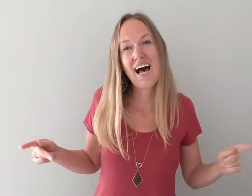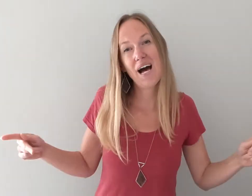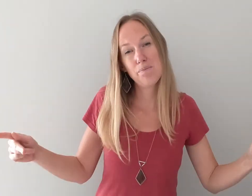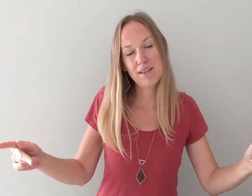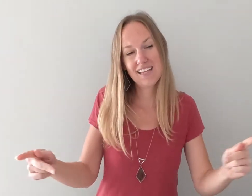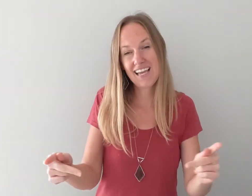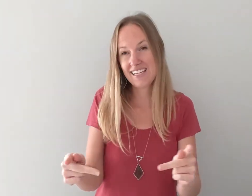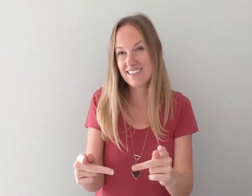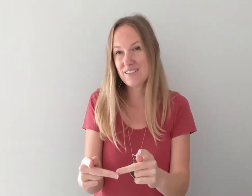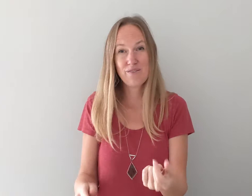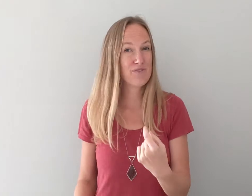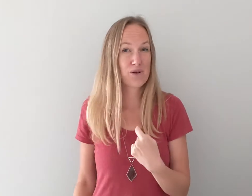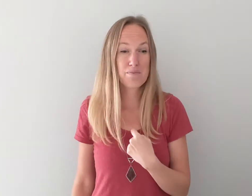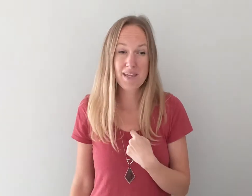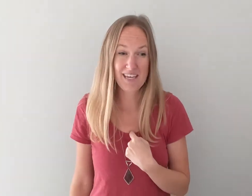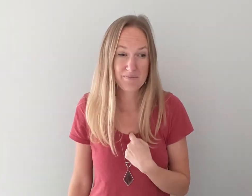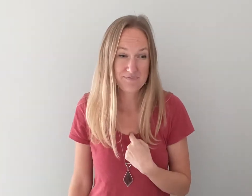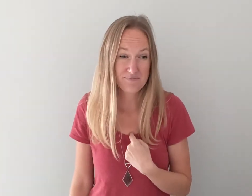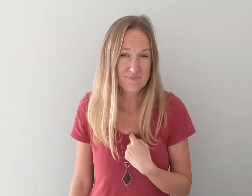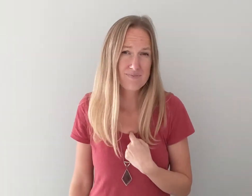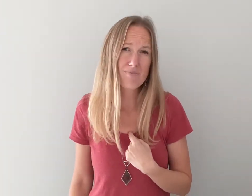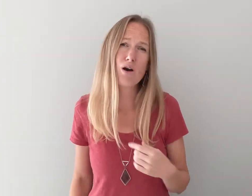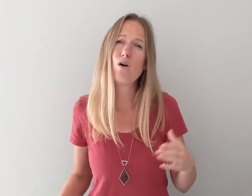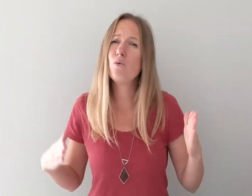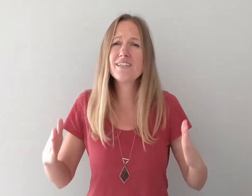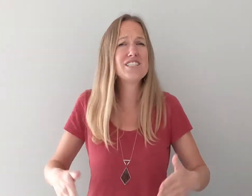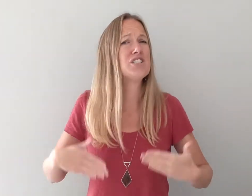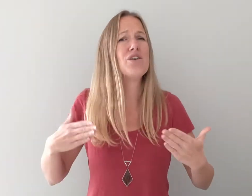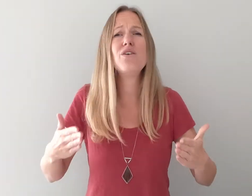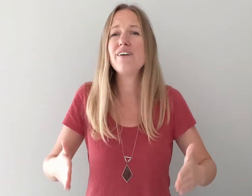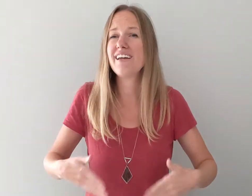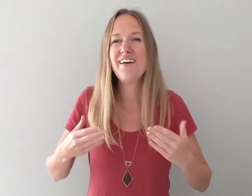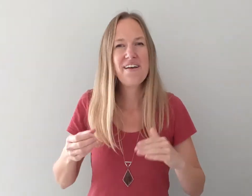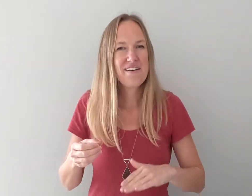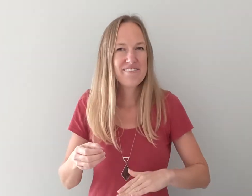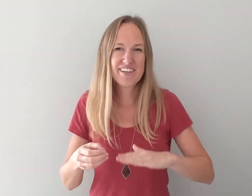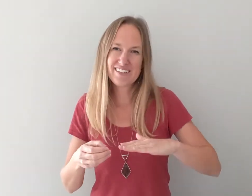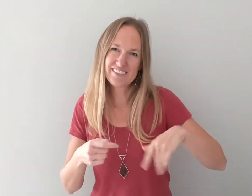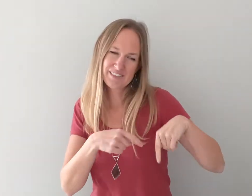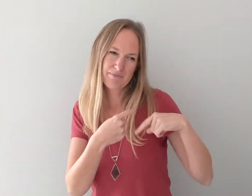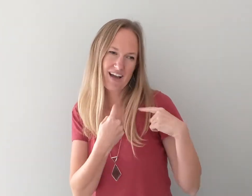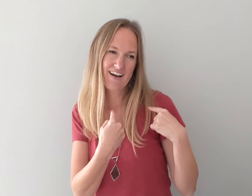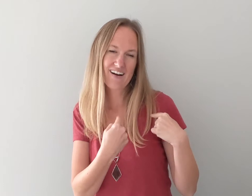a place for me. Oh, what joy fills my